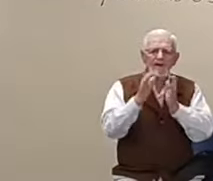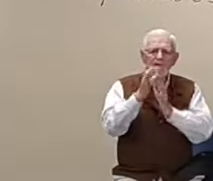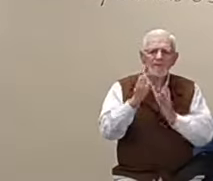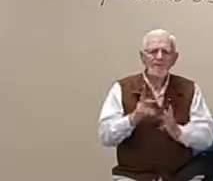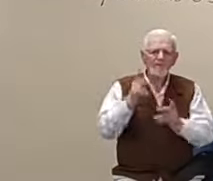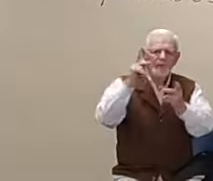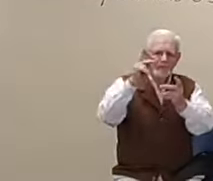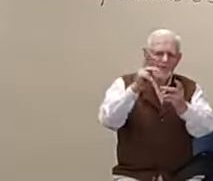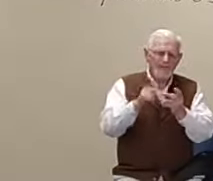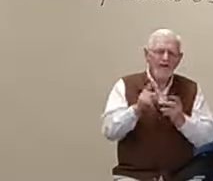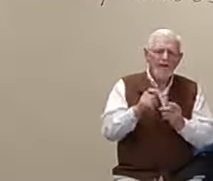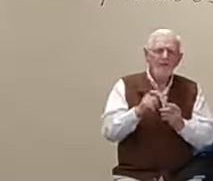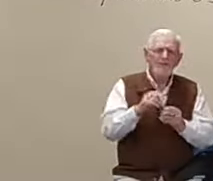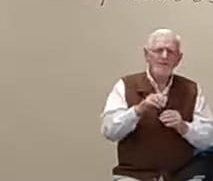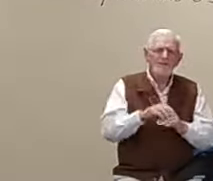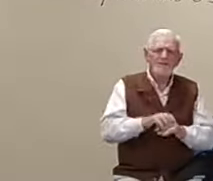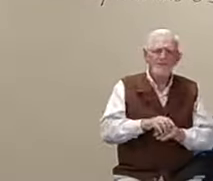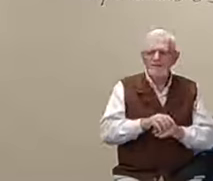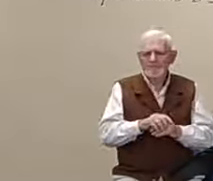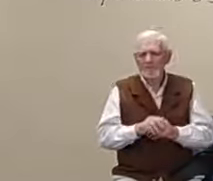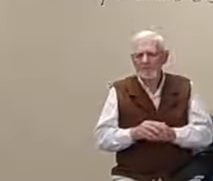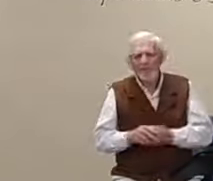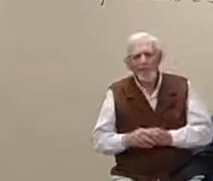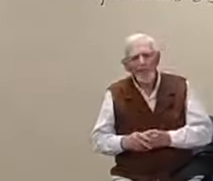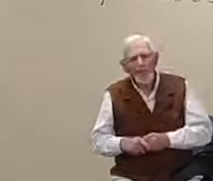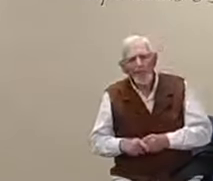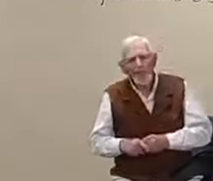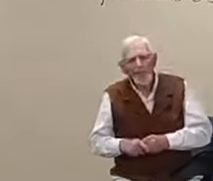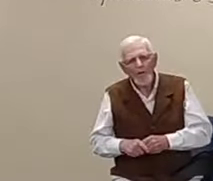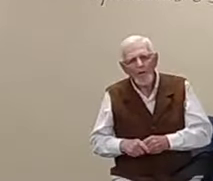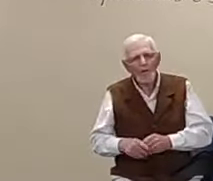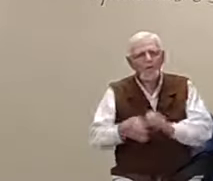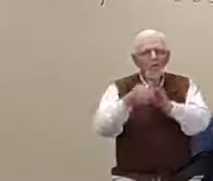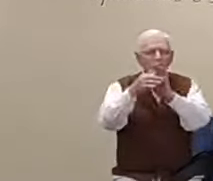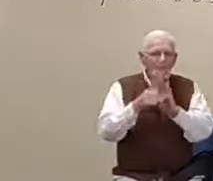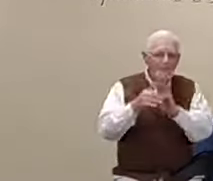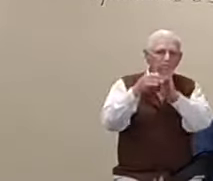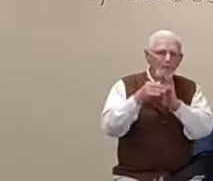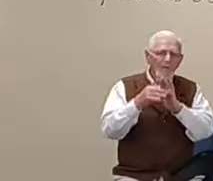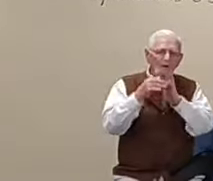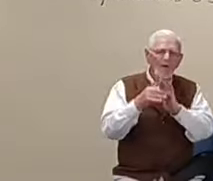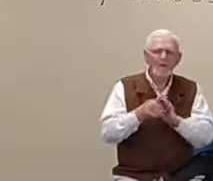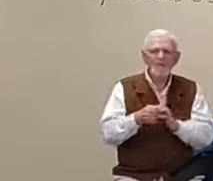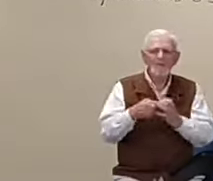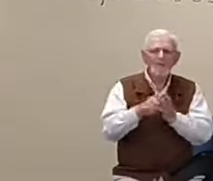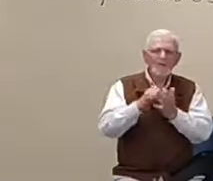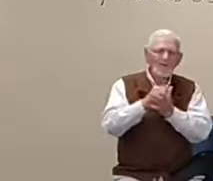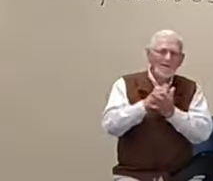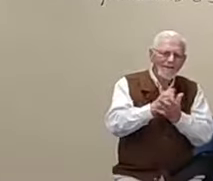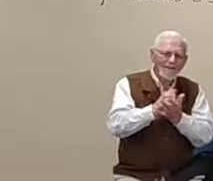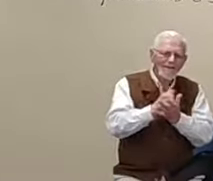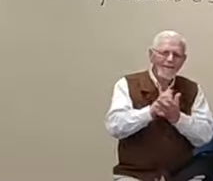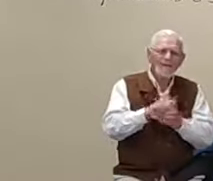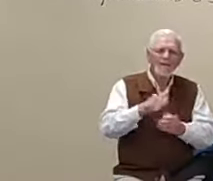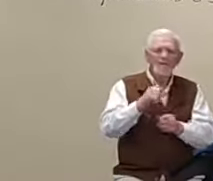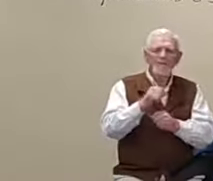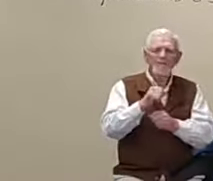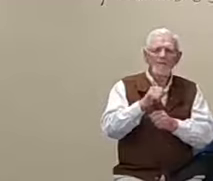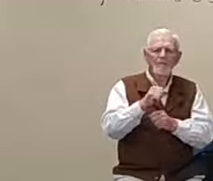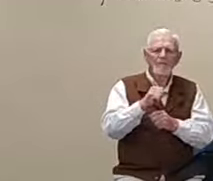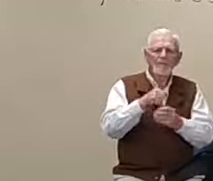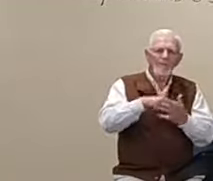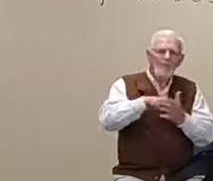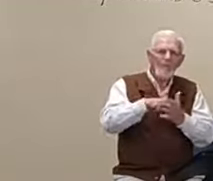perfection, and it's personified, or not personified, it is the bond of it, the seal of it. The outstanding mark of Christian